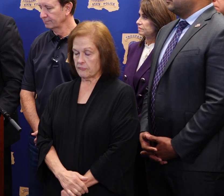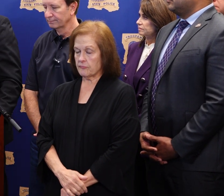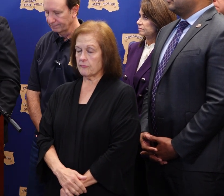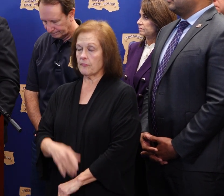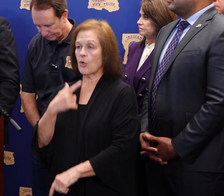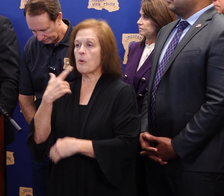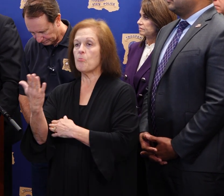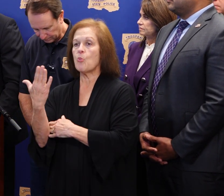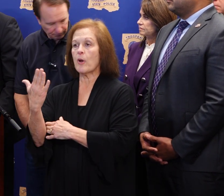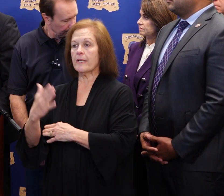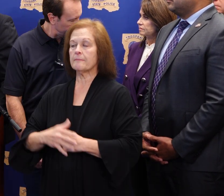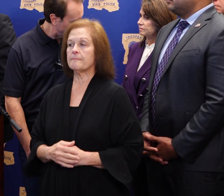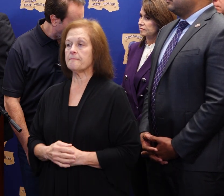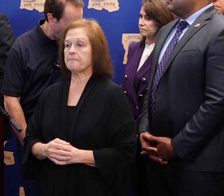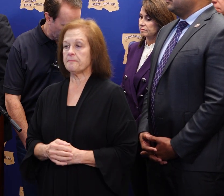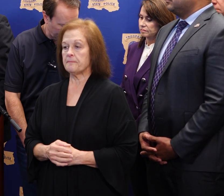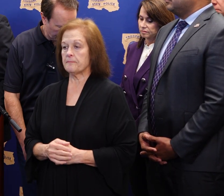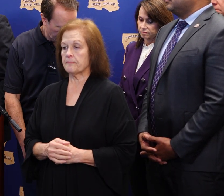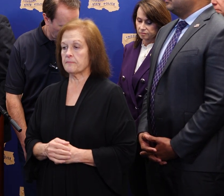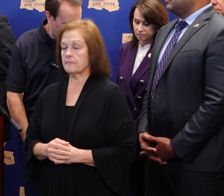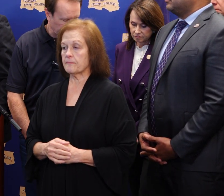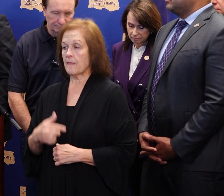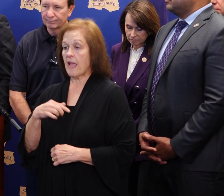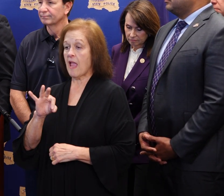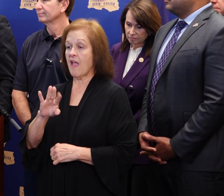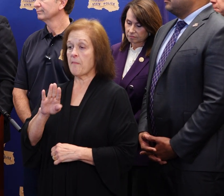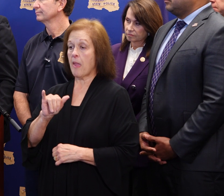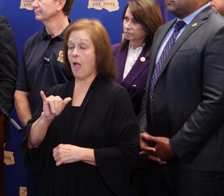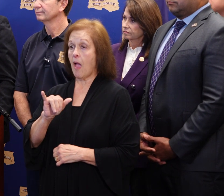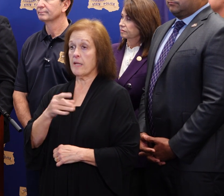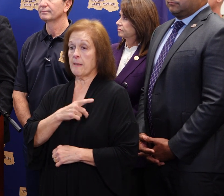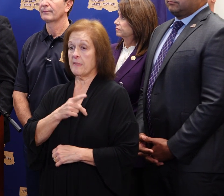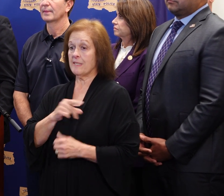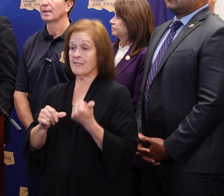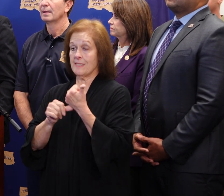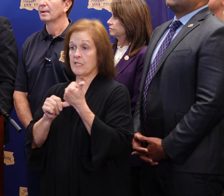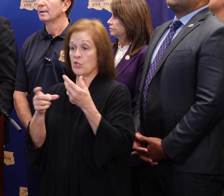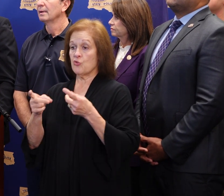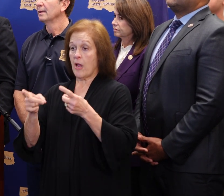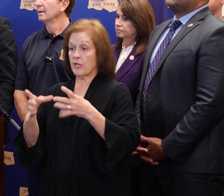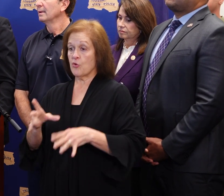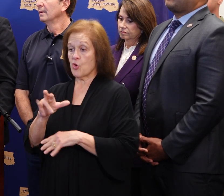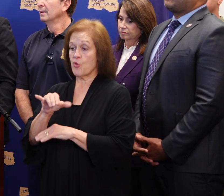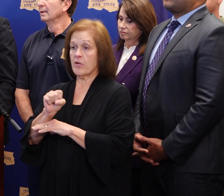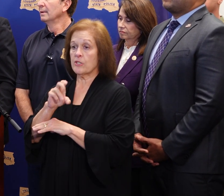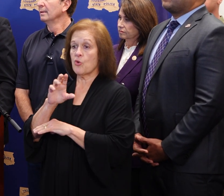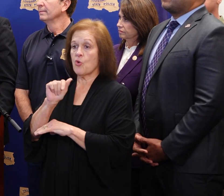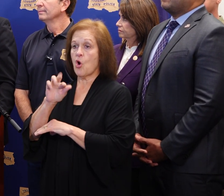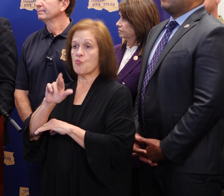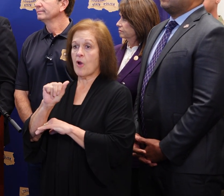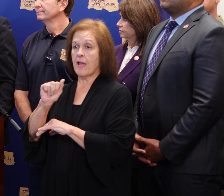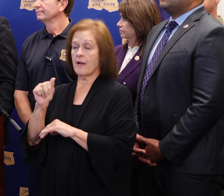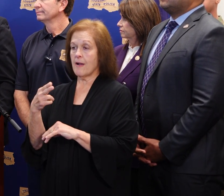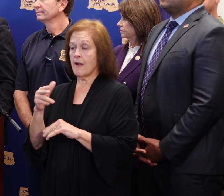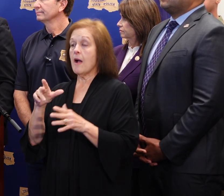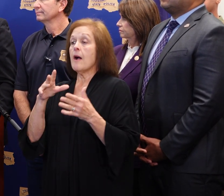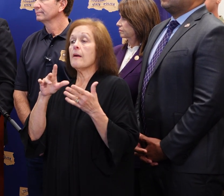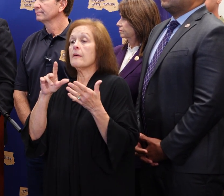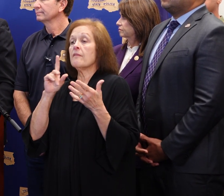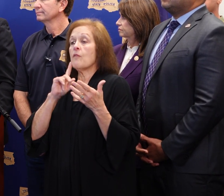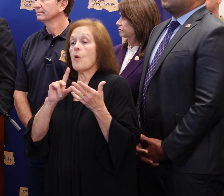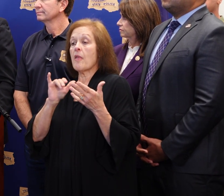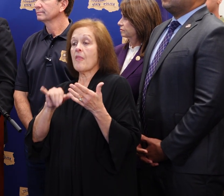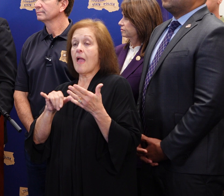Good morning. I am FBI Deputy Assistant Director Christopher Rea. I'm from our Counterterrorism